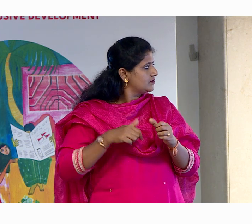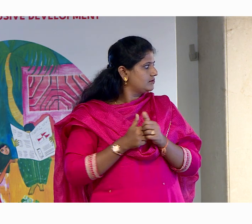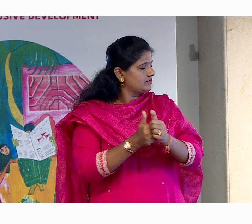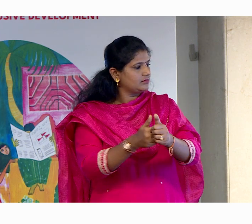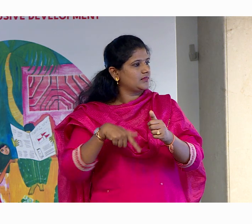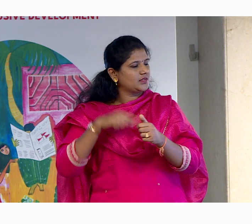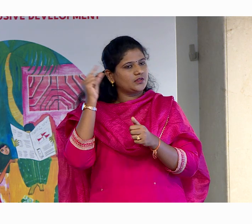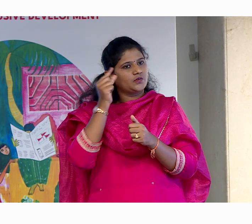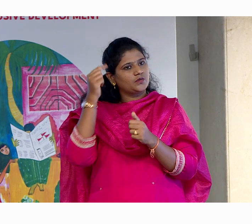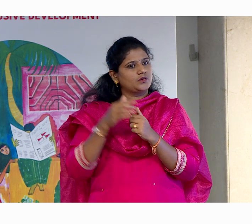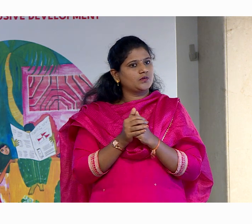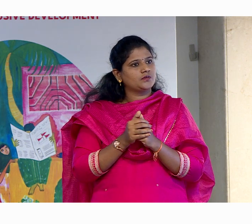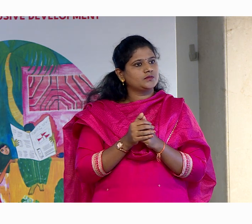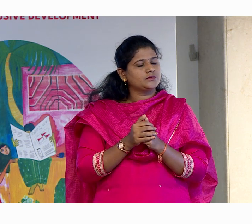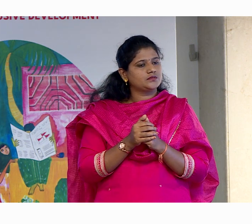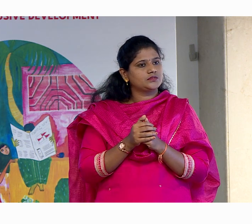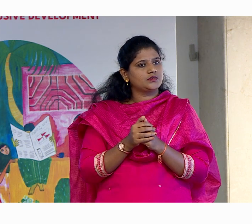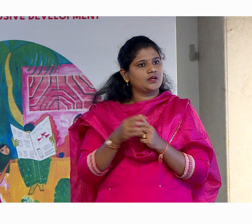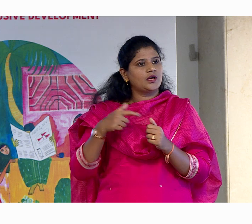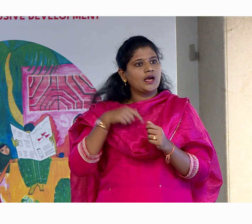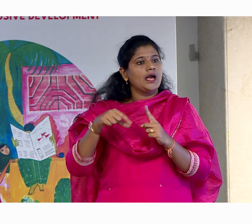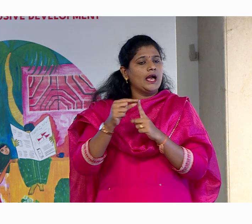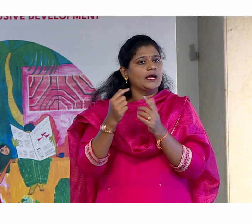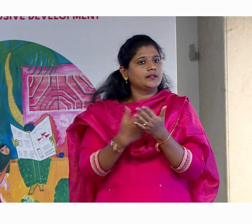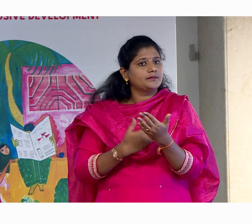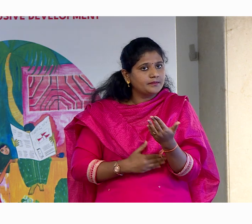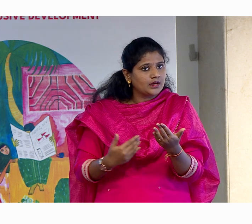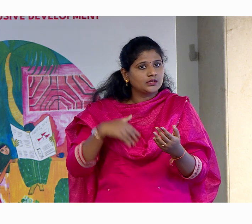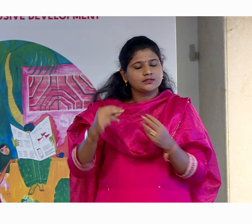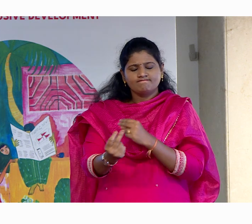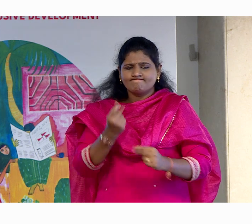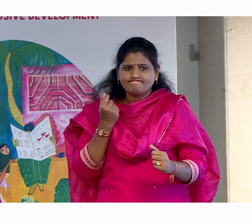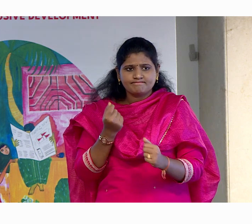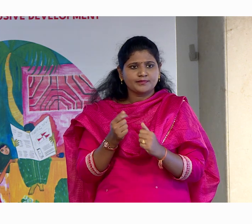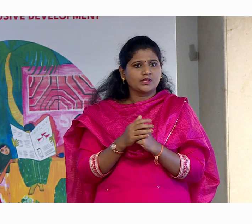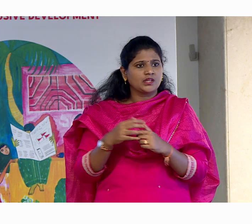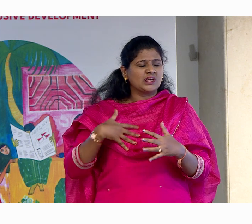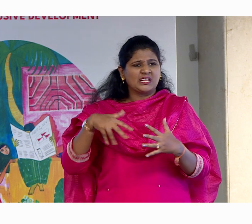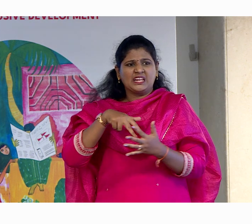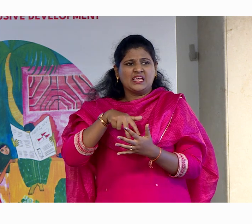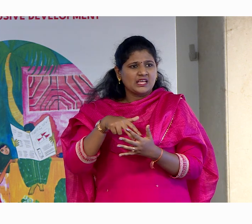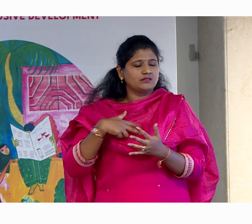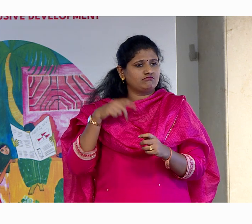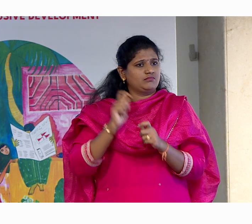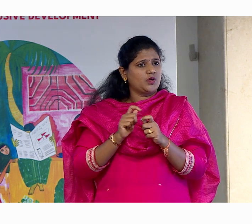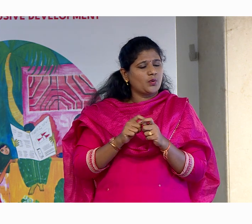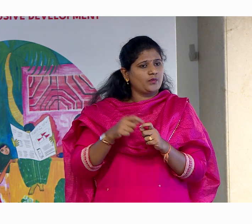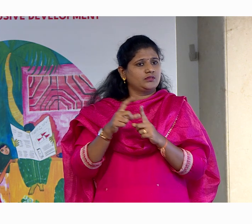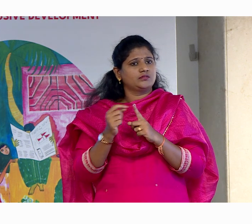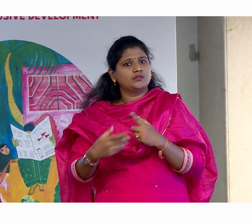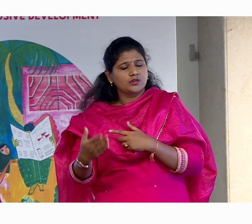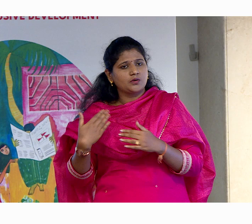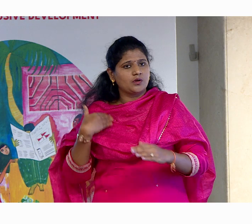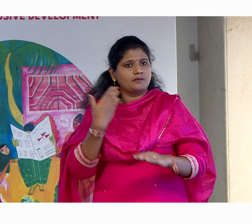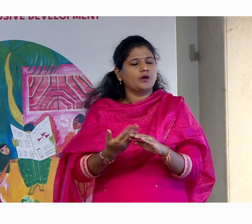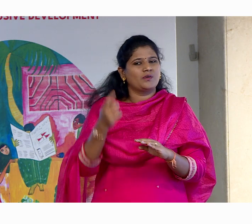to immediately spot a pattern of symptoms and immediately know what to do about it without really having to